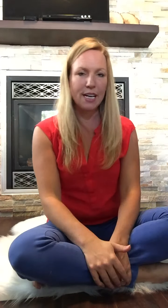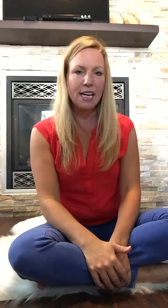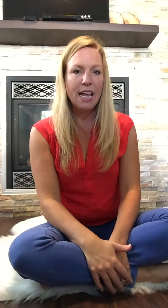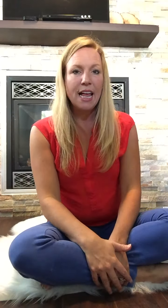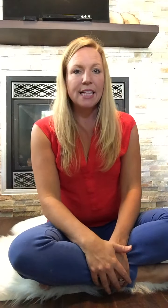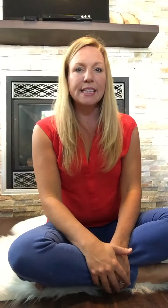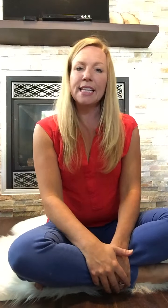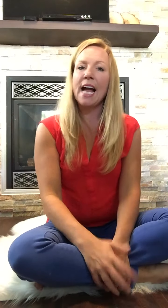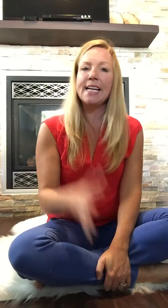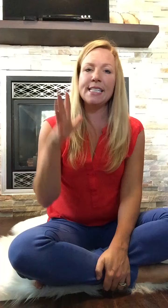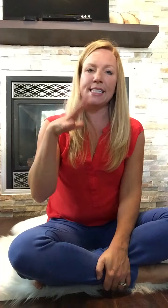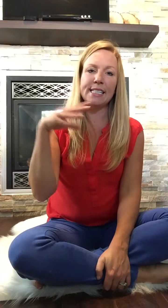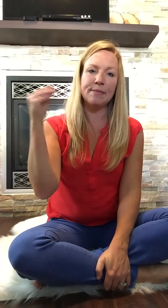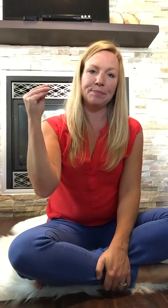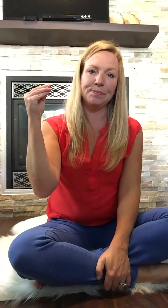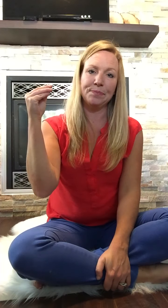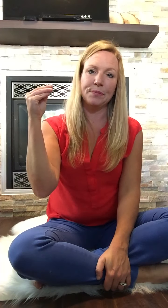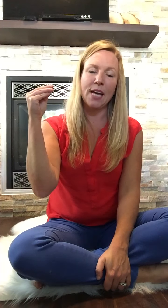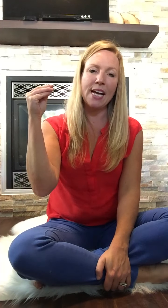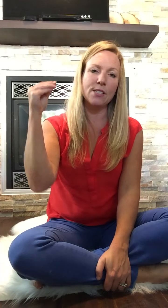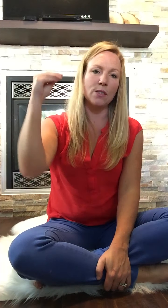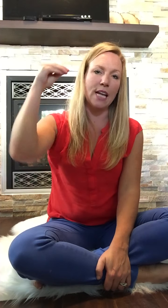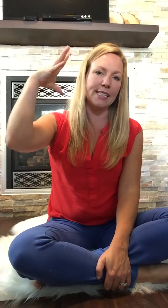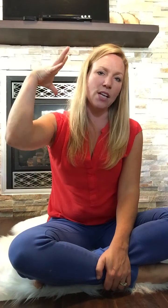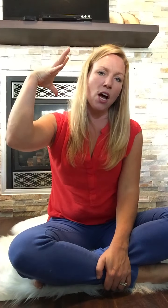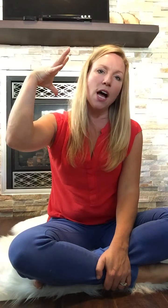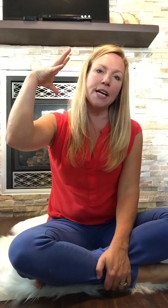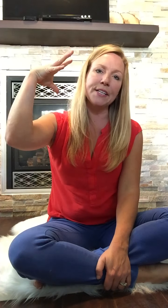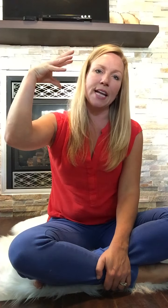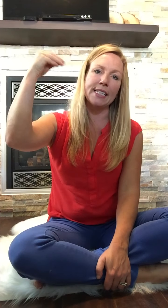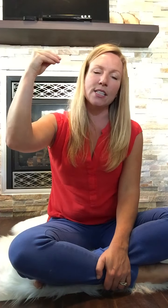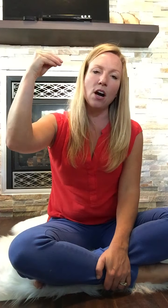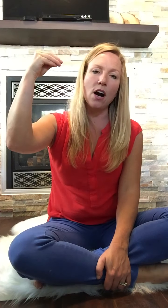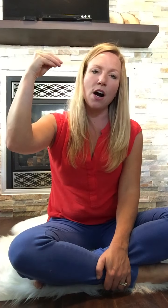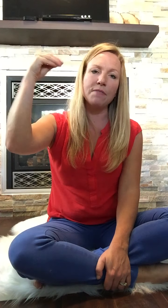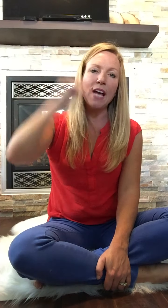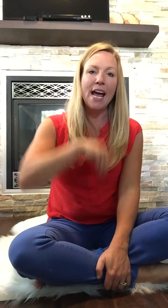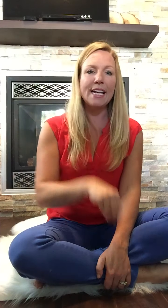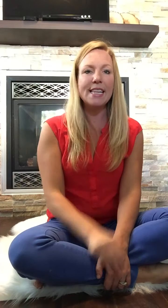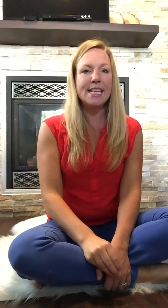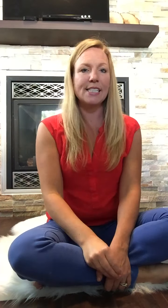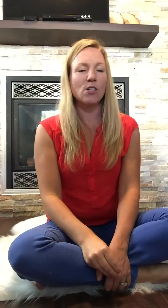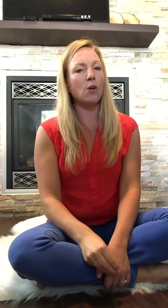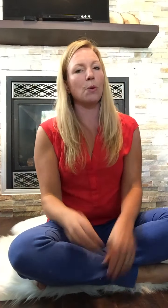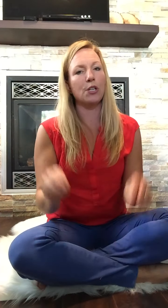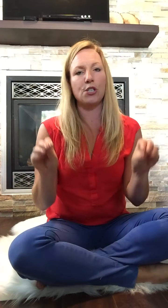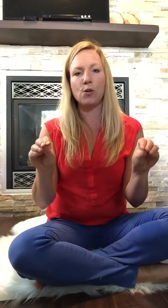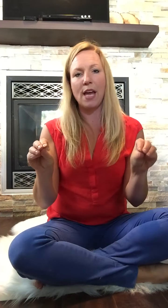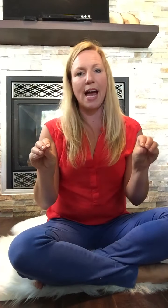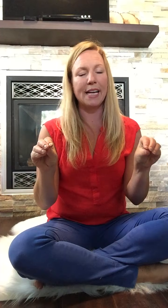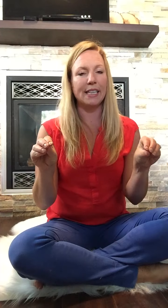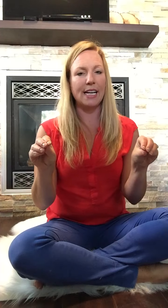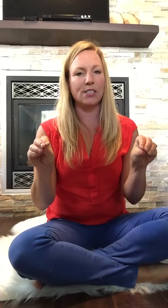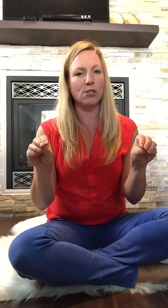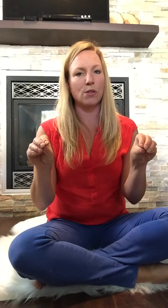body. Light. Okay, so lights on, lights off. And in this song, we're going to show the headlights are sort of